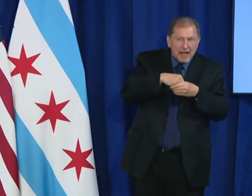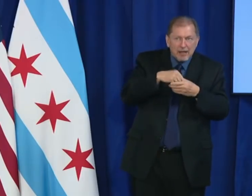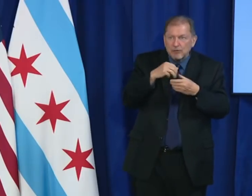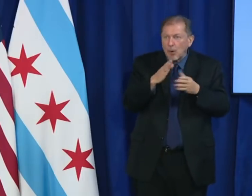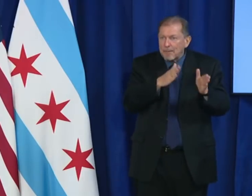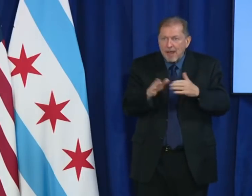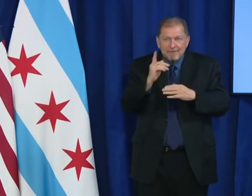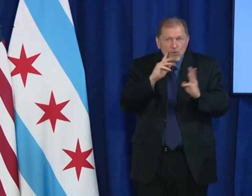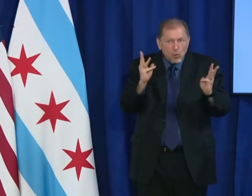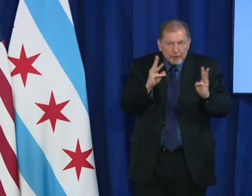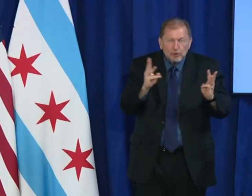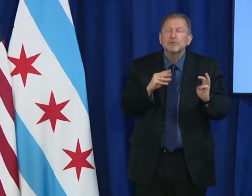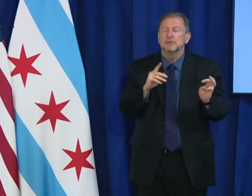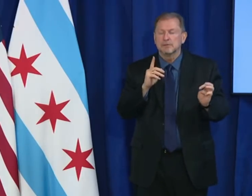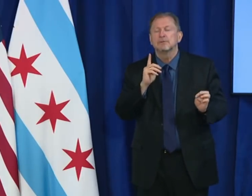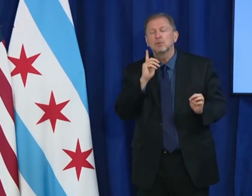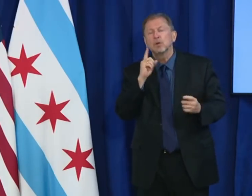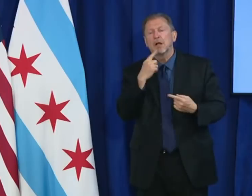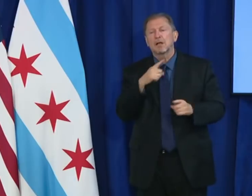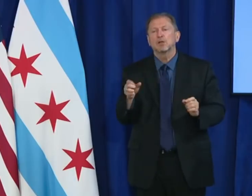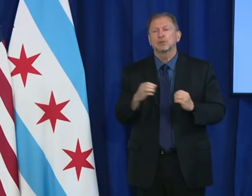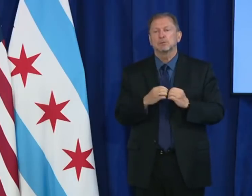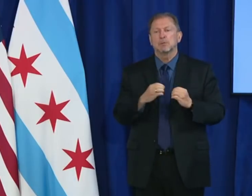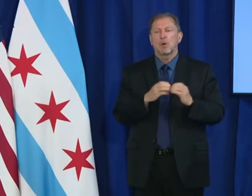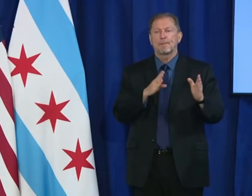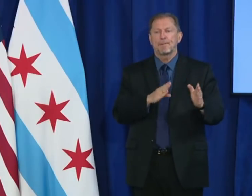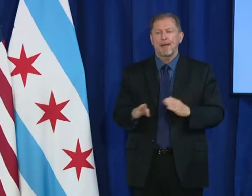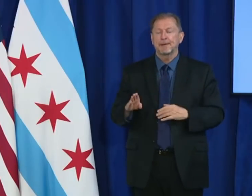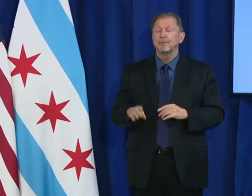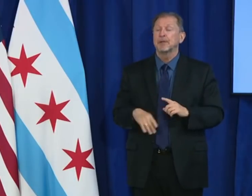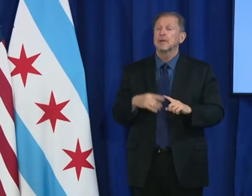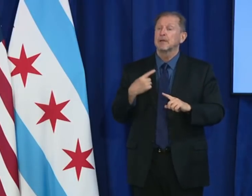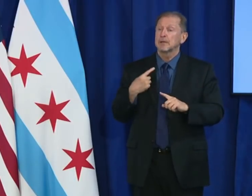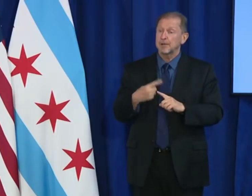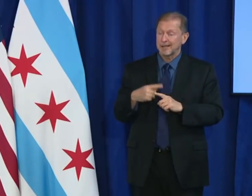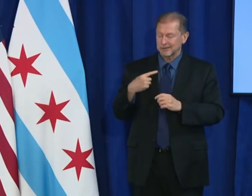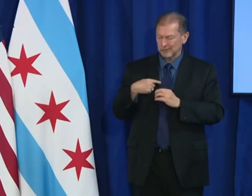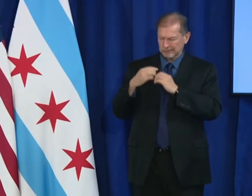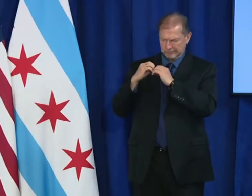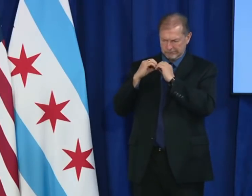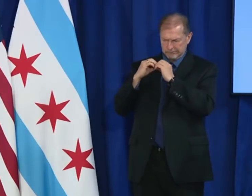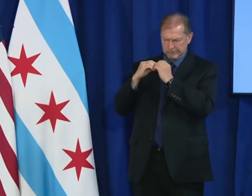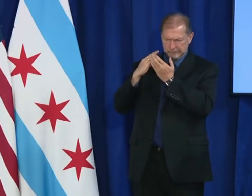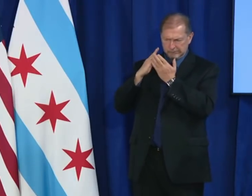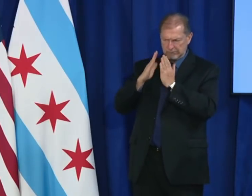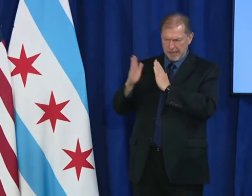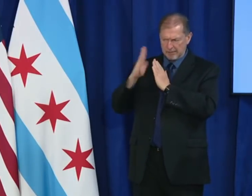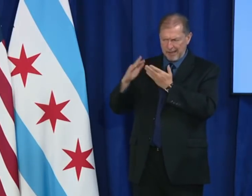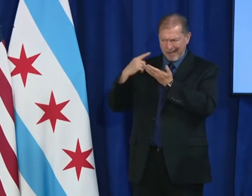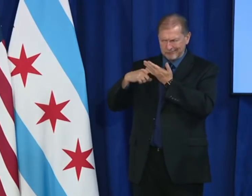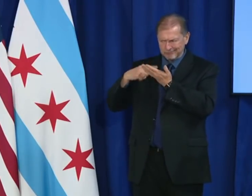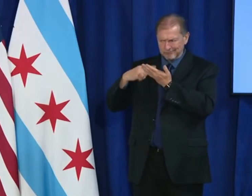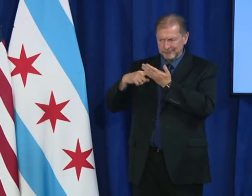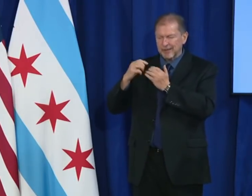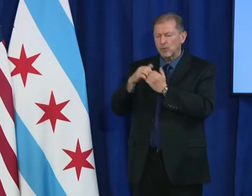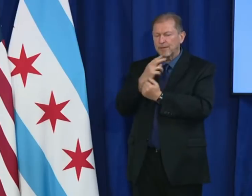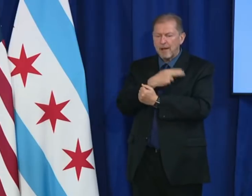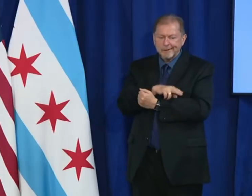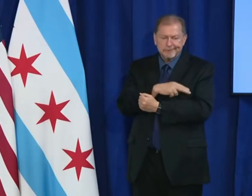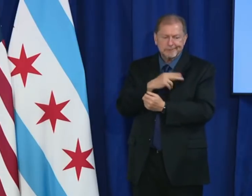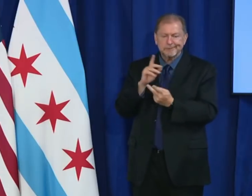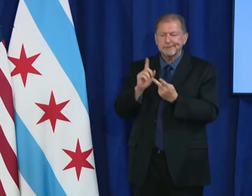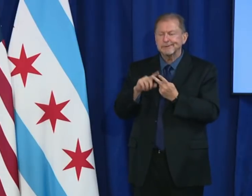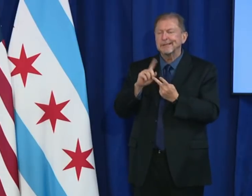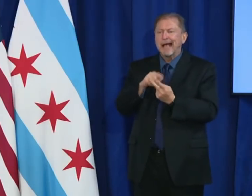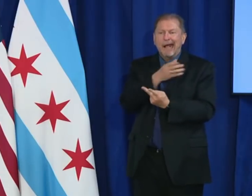we also have been meeting with a lot of our clinical partners. So whether that's our federally qualified health centers, our hospitals,